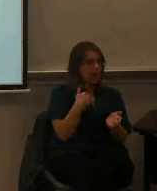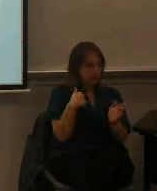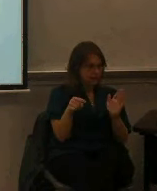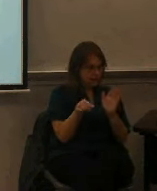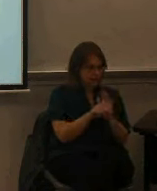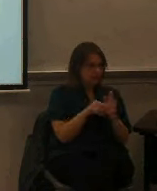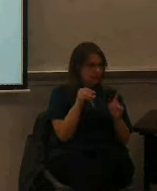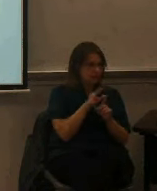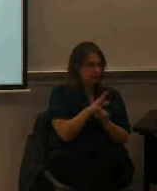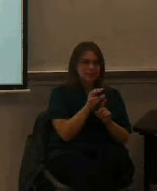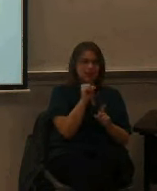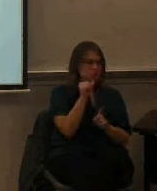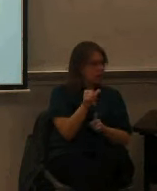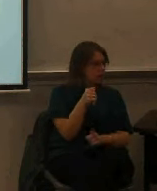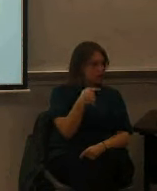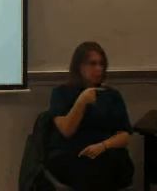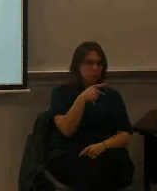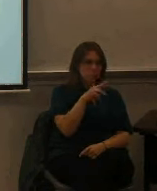on them.